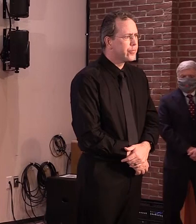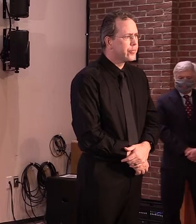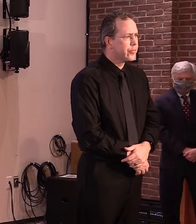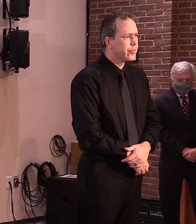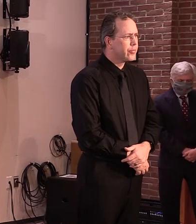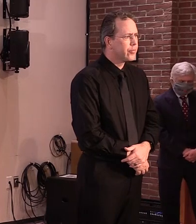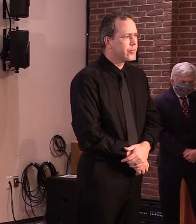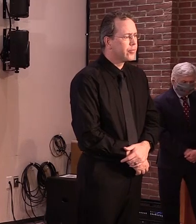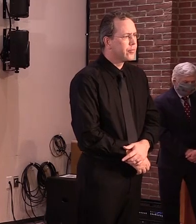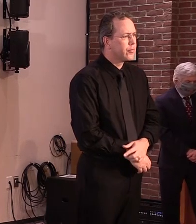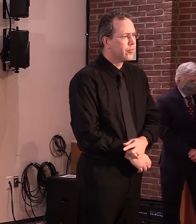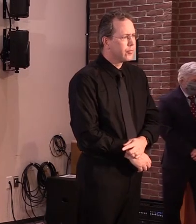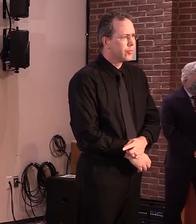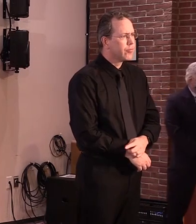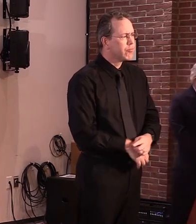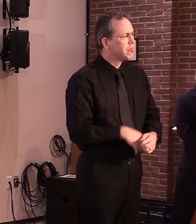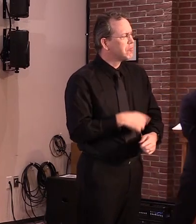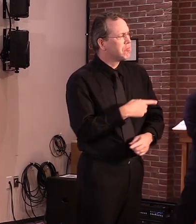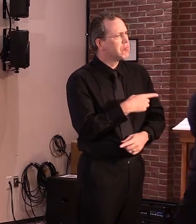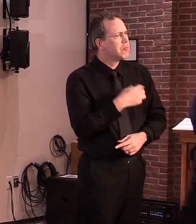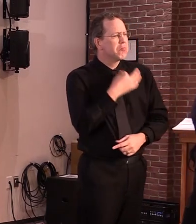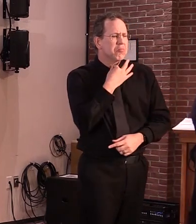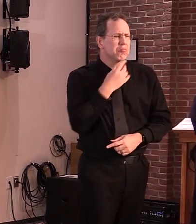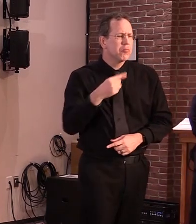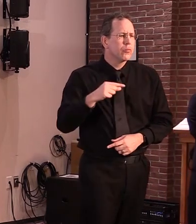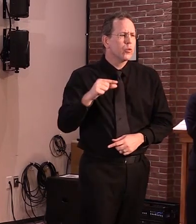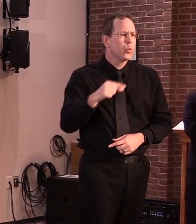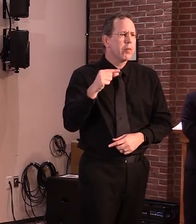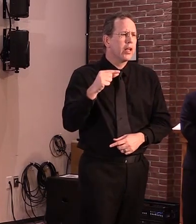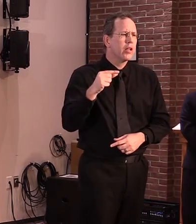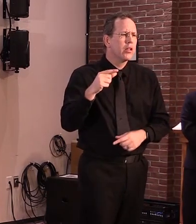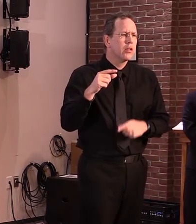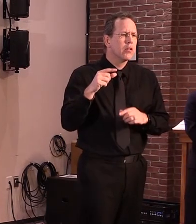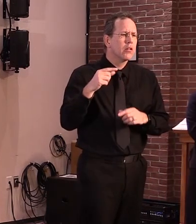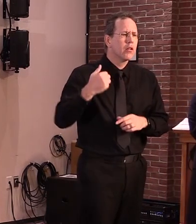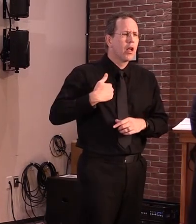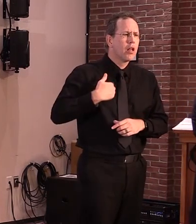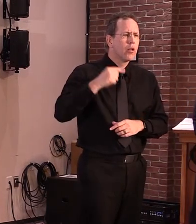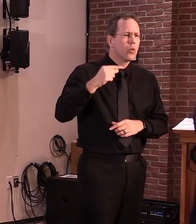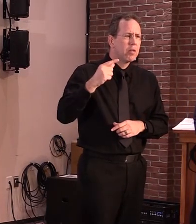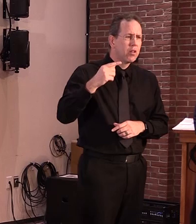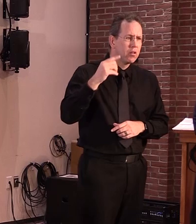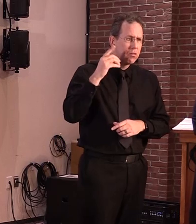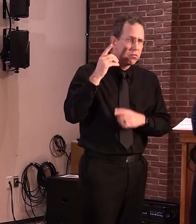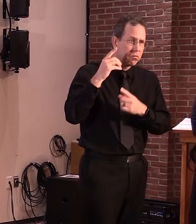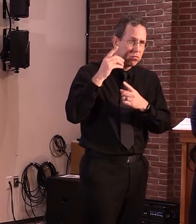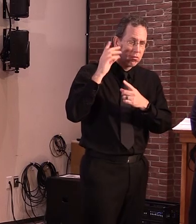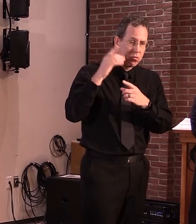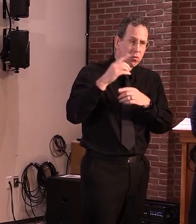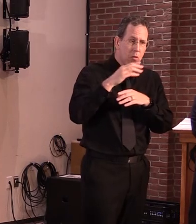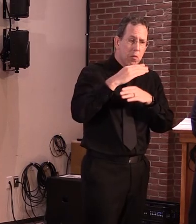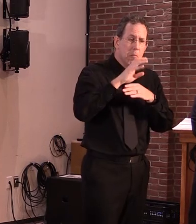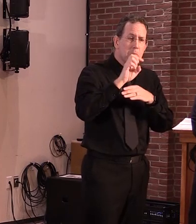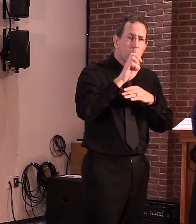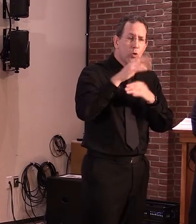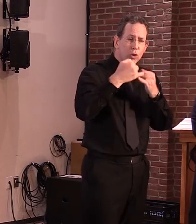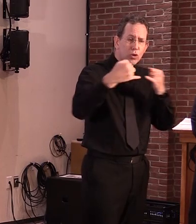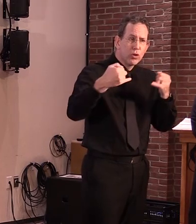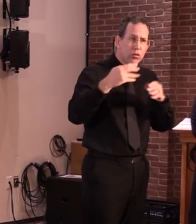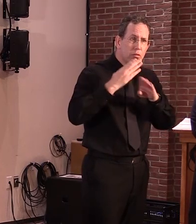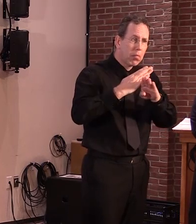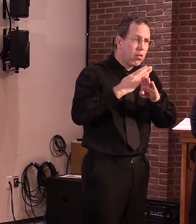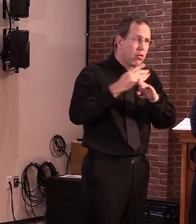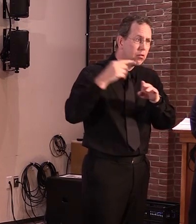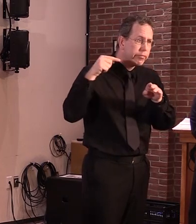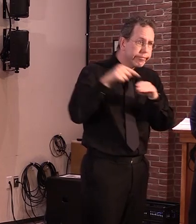another month, we learned this week. Do you anticipate the border will reopen a month from now? And does